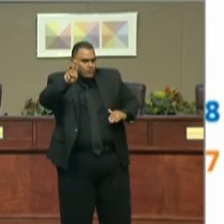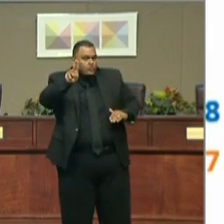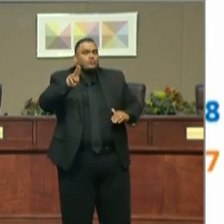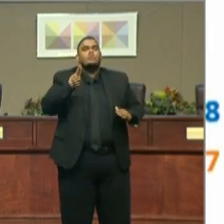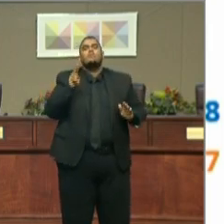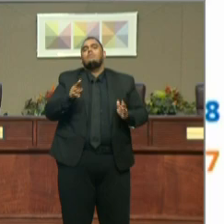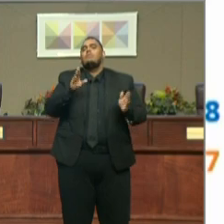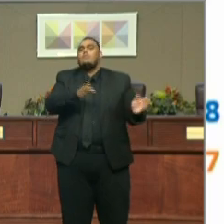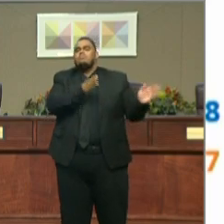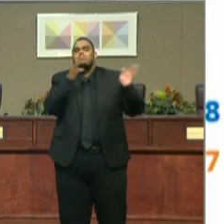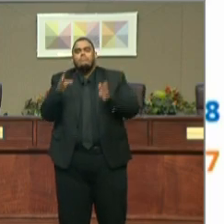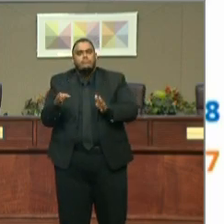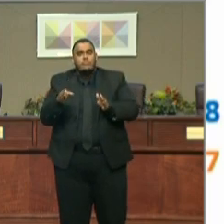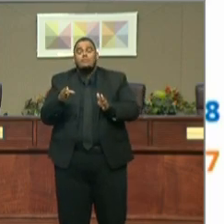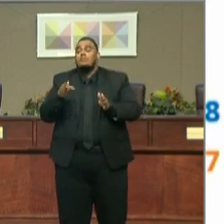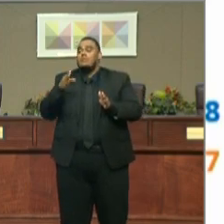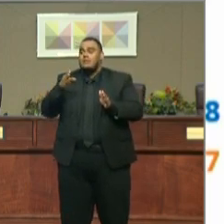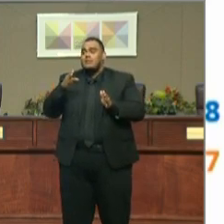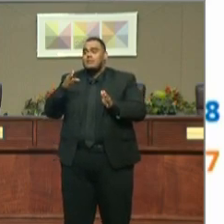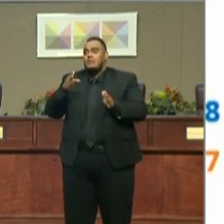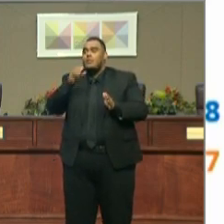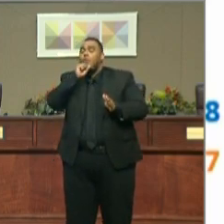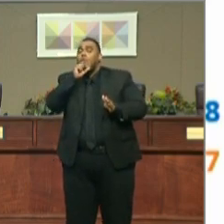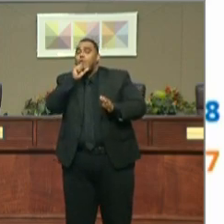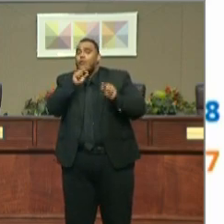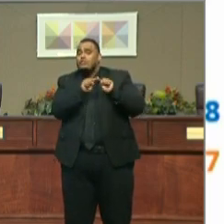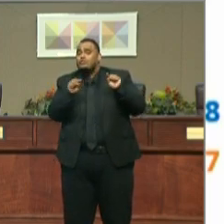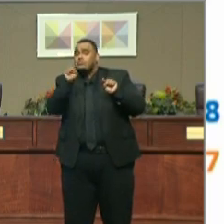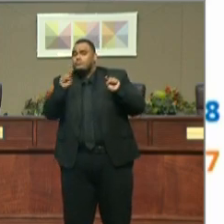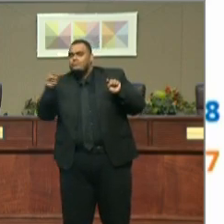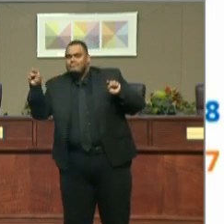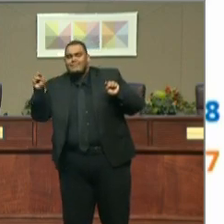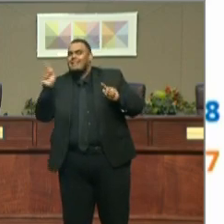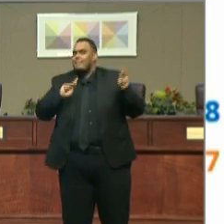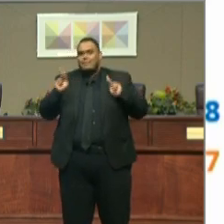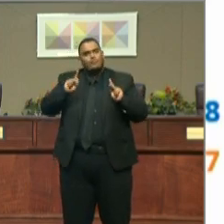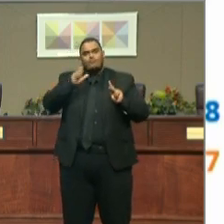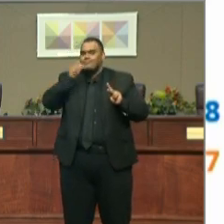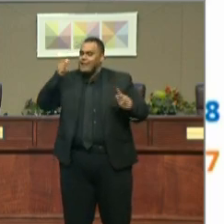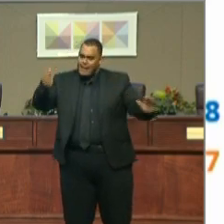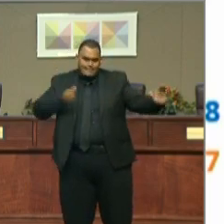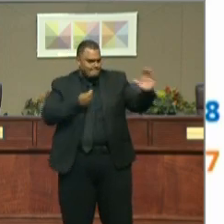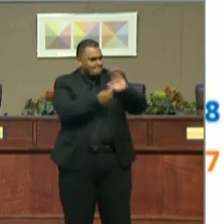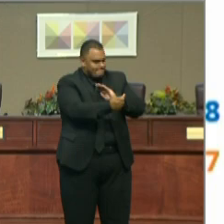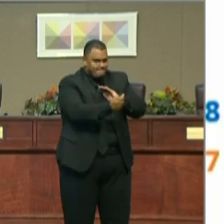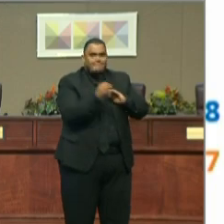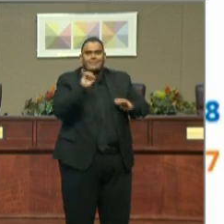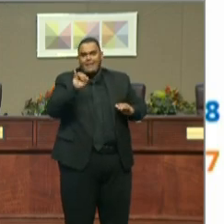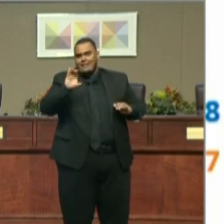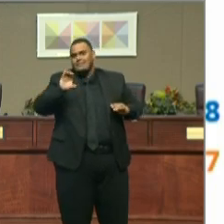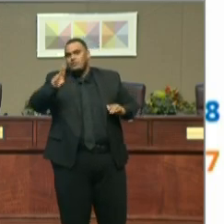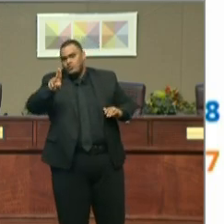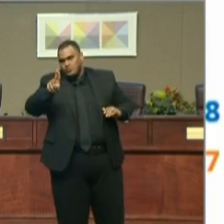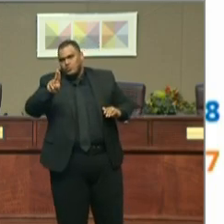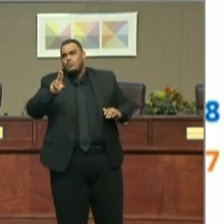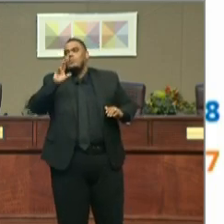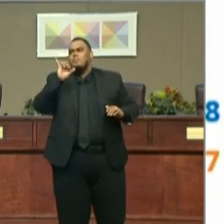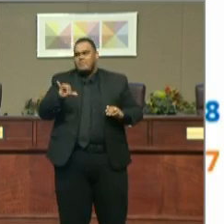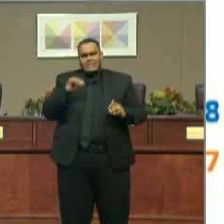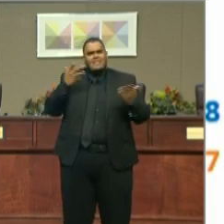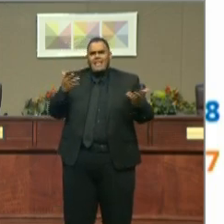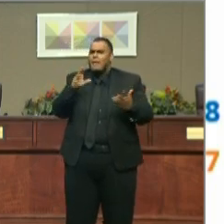seen an increase, a slight increase in the number of cases in ICU, but not that significant from May